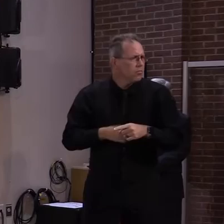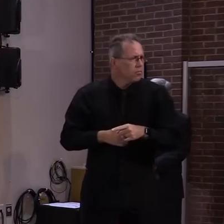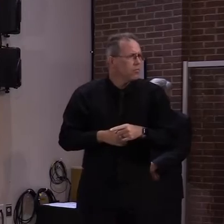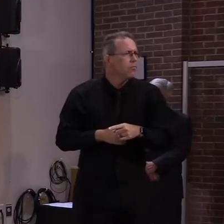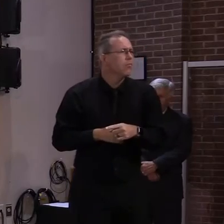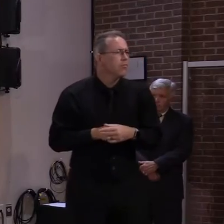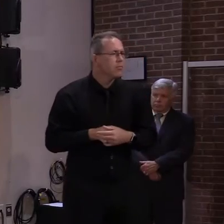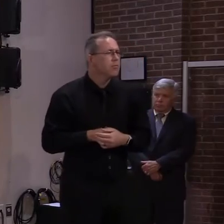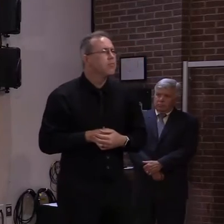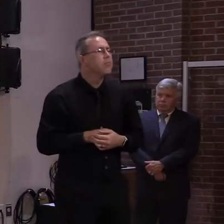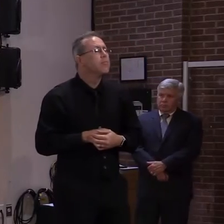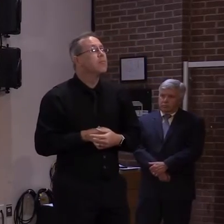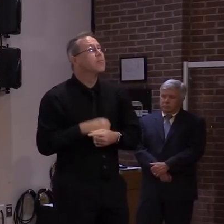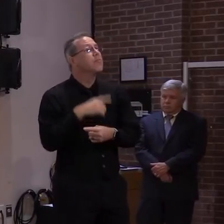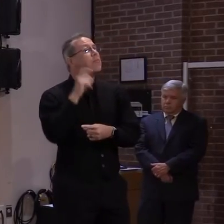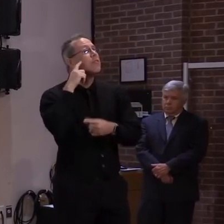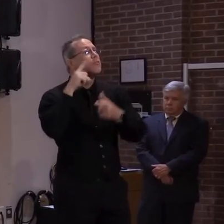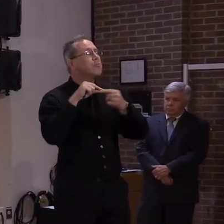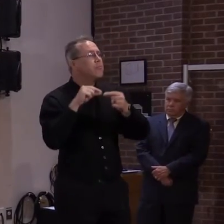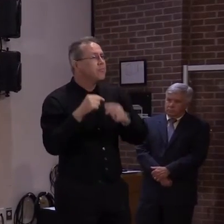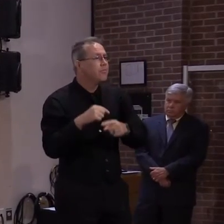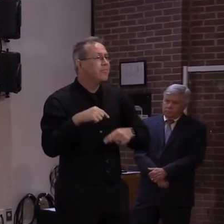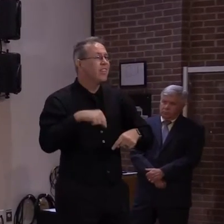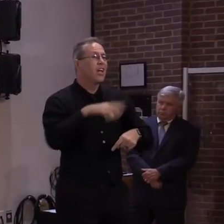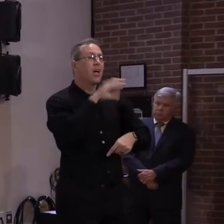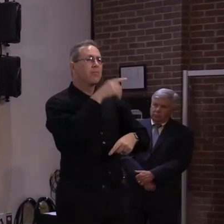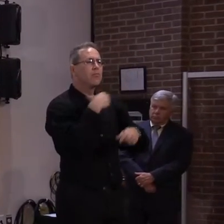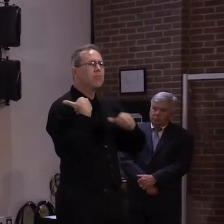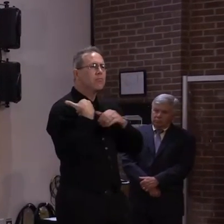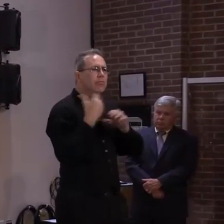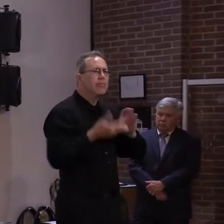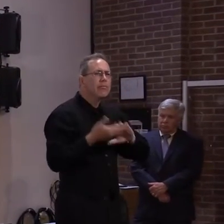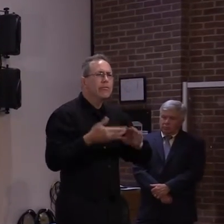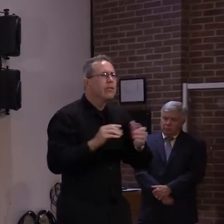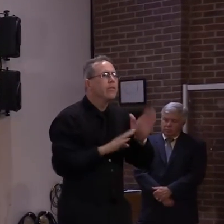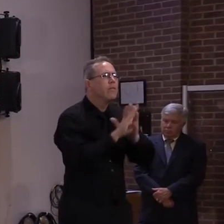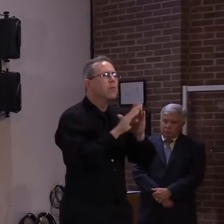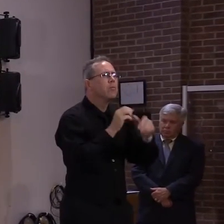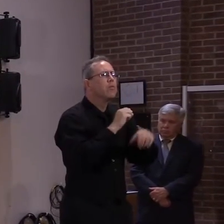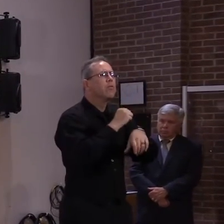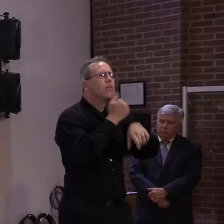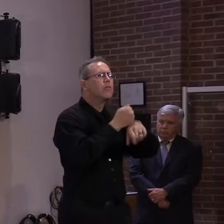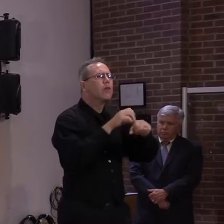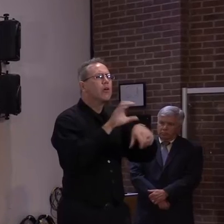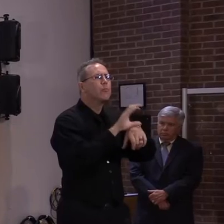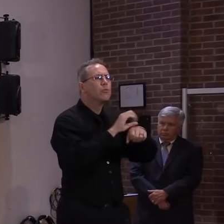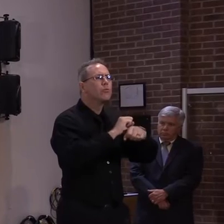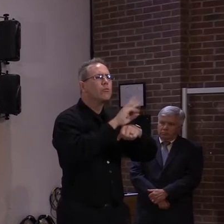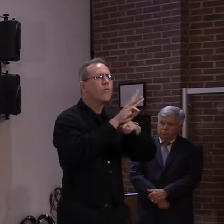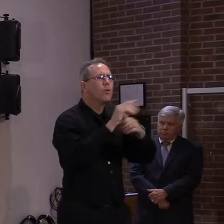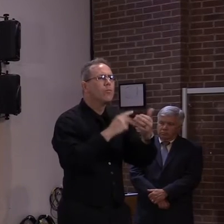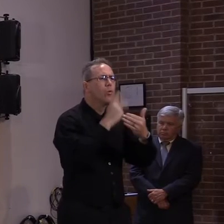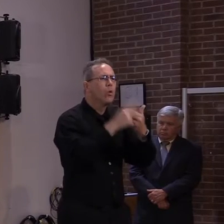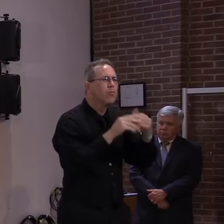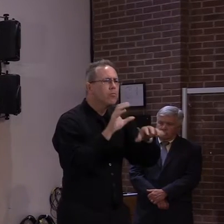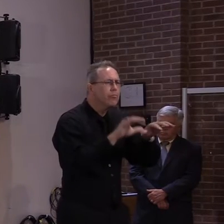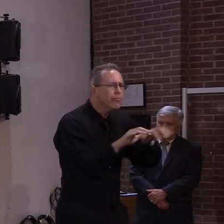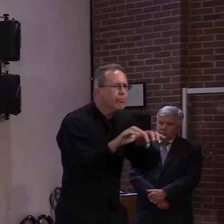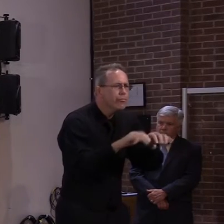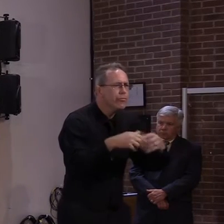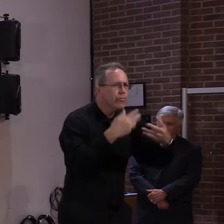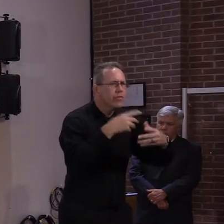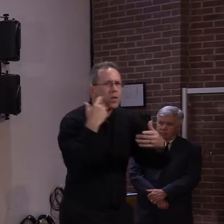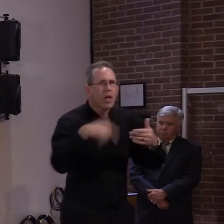entities, but they have been a vendor for the state. Mr. Harrington, I'm not sure if they're the ones that built the